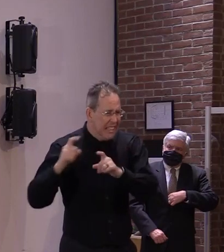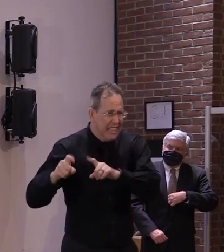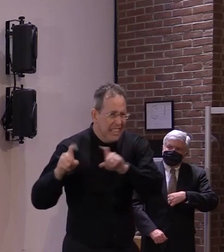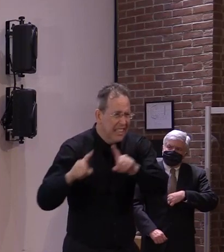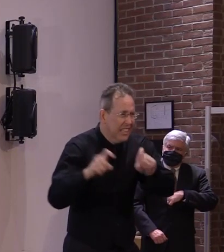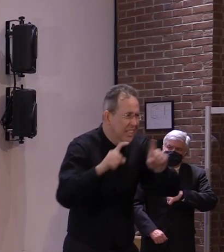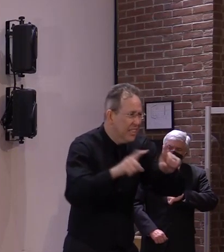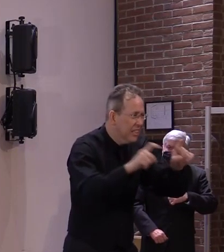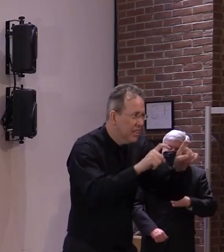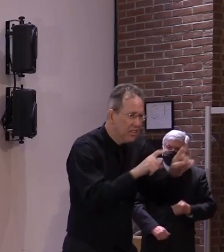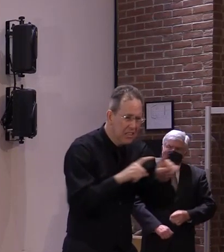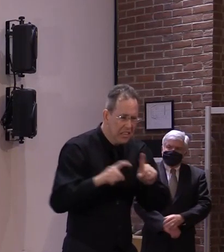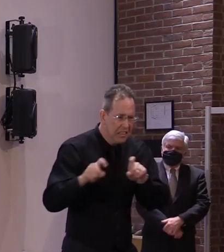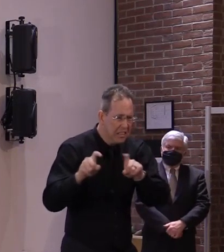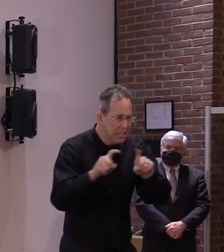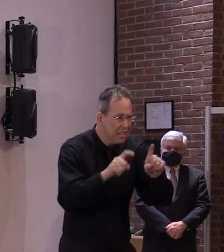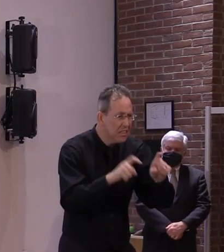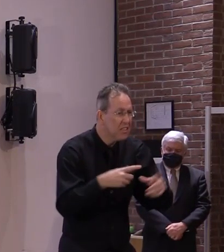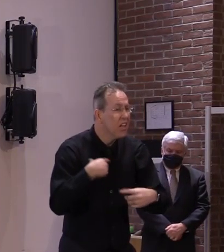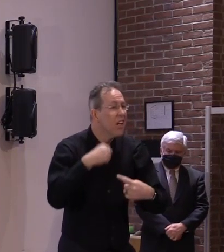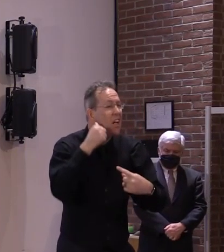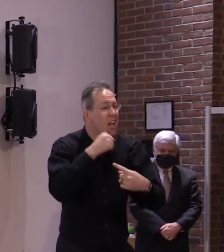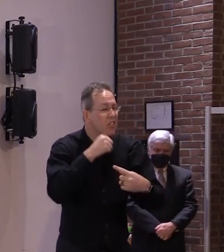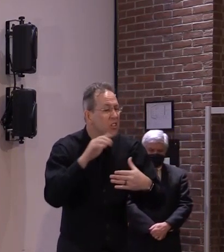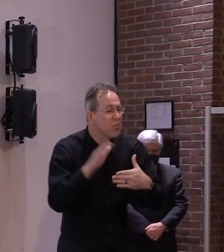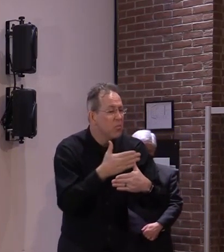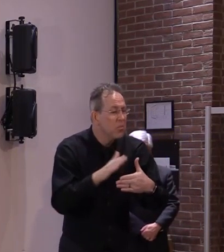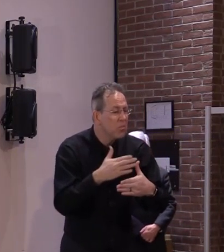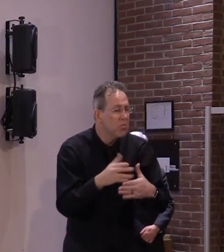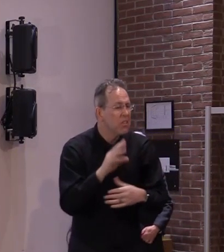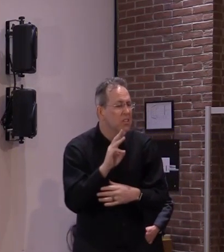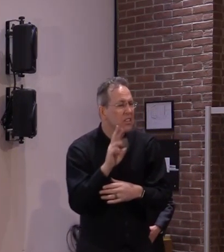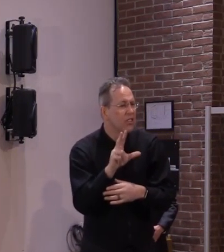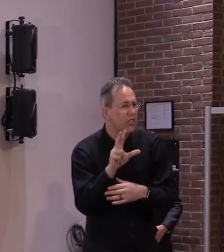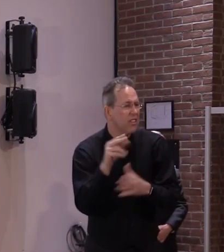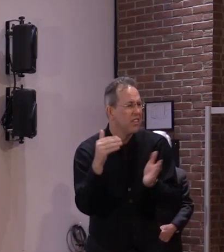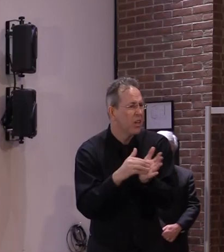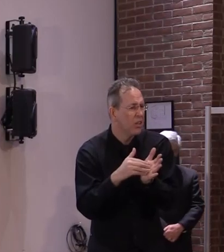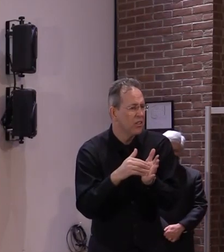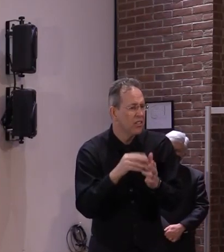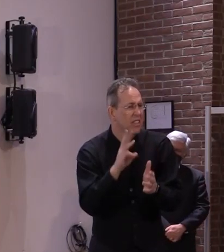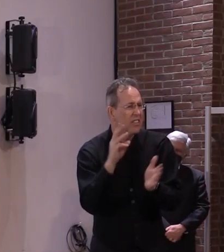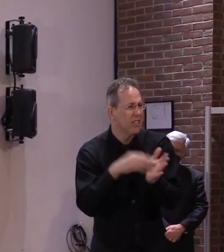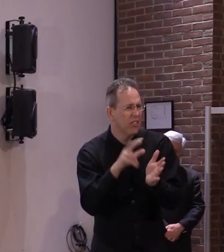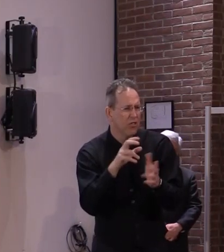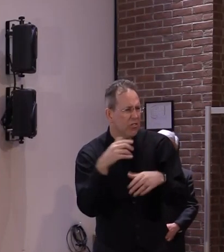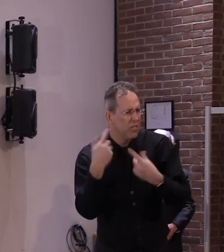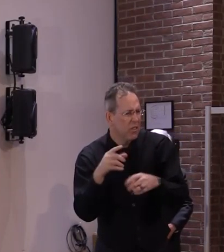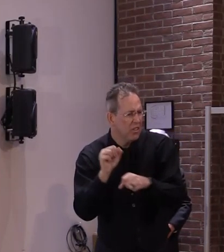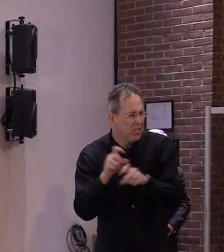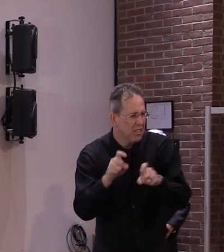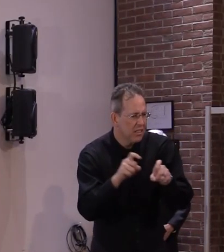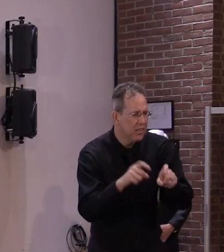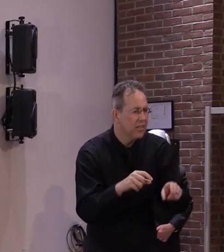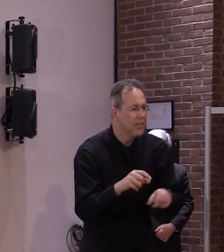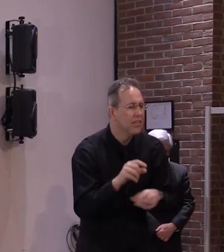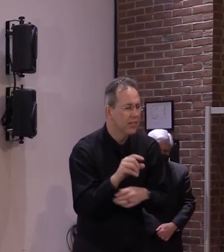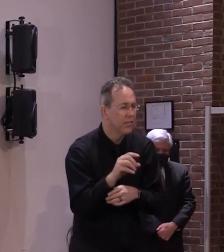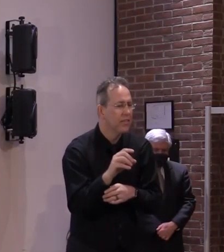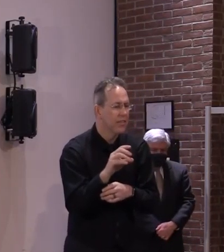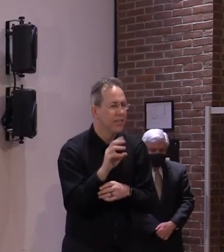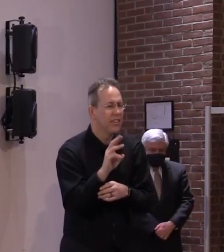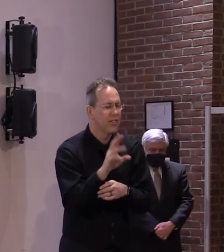previous week. The decline in cases appears to include Bennington and Rutland counties as well. And as you